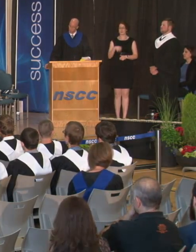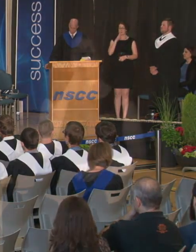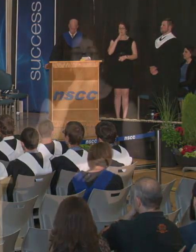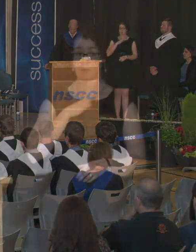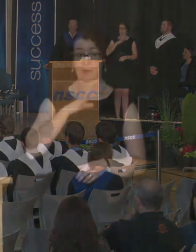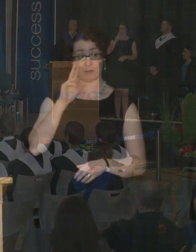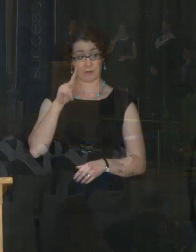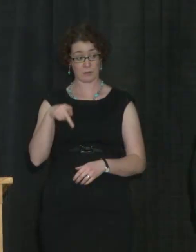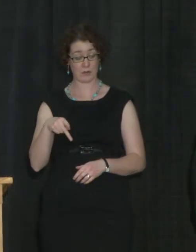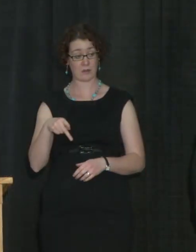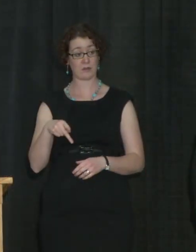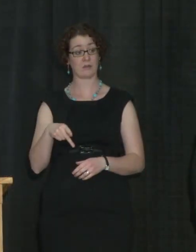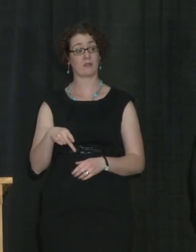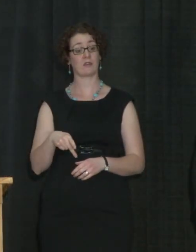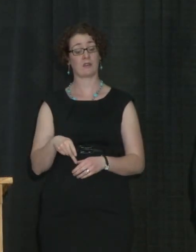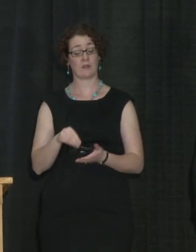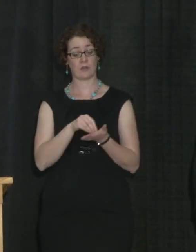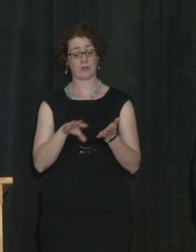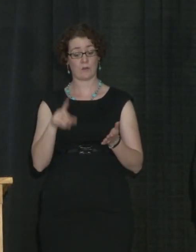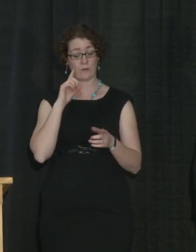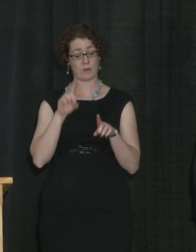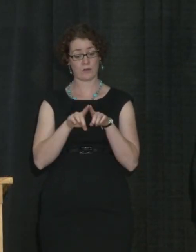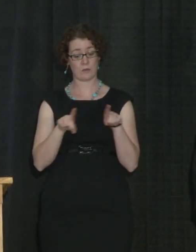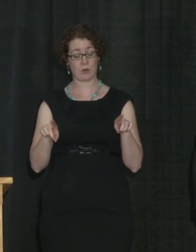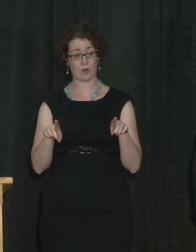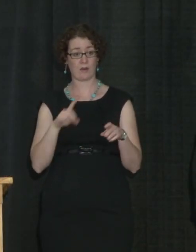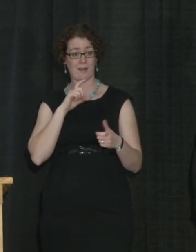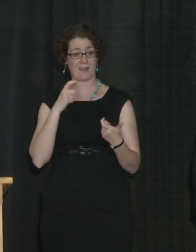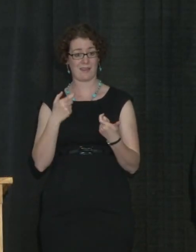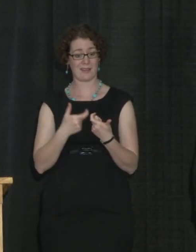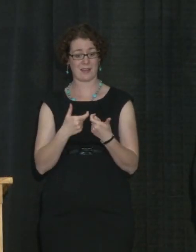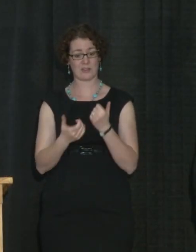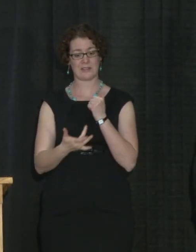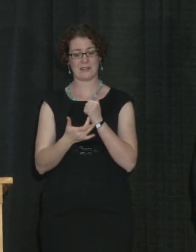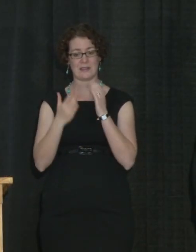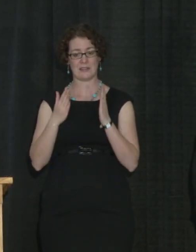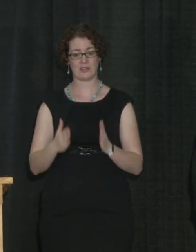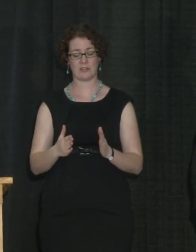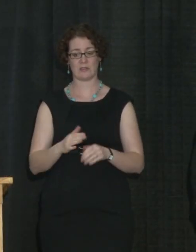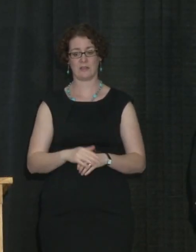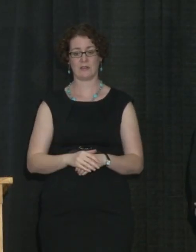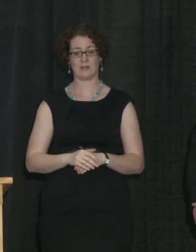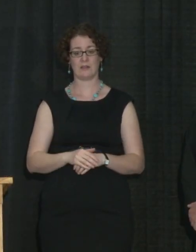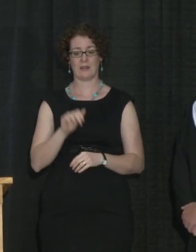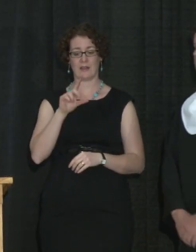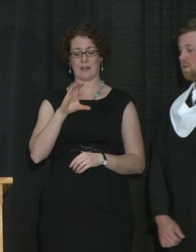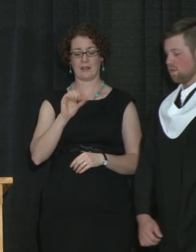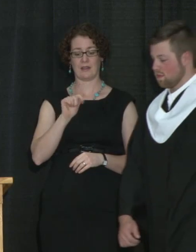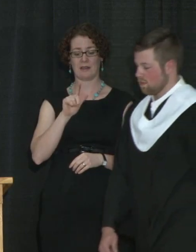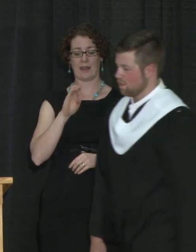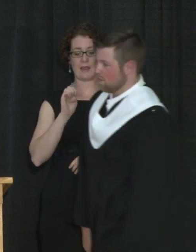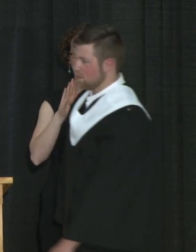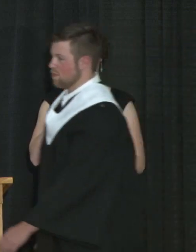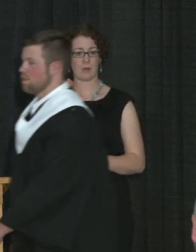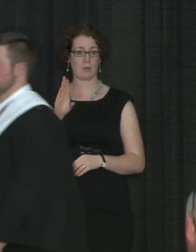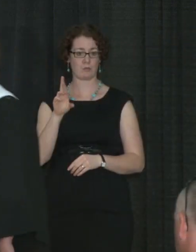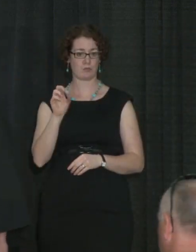Madam Vice President, the candidates for the Diploma in Electrical Technician. Caleb